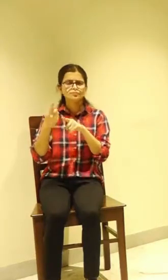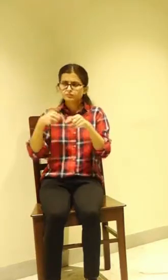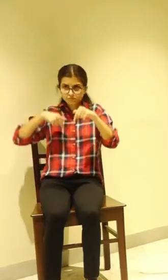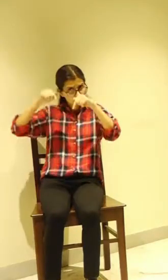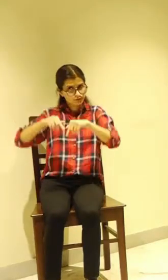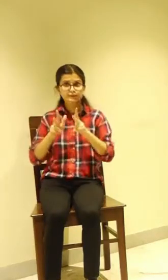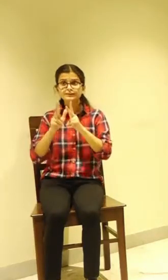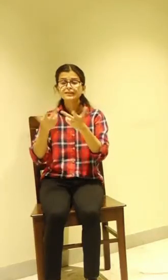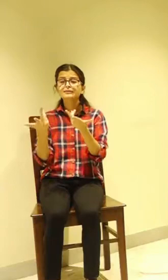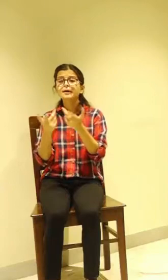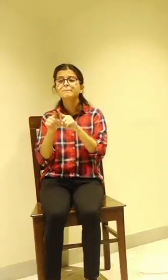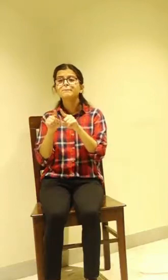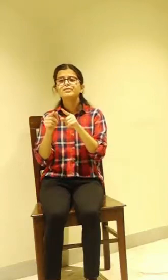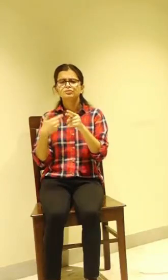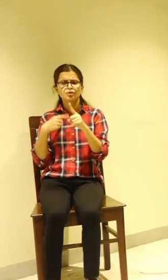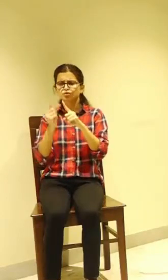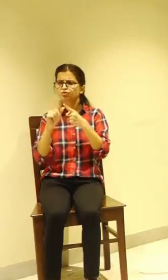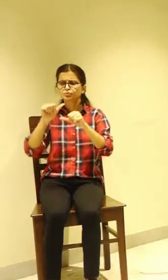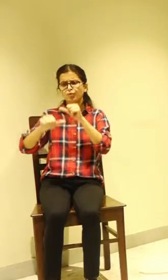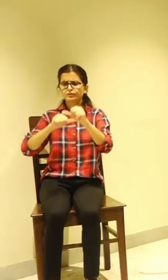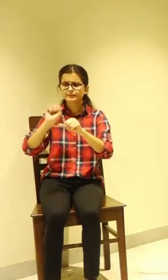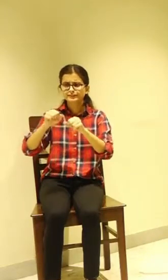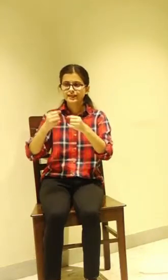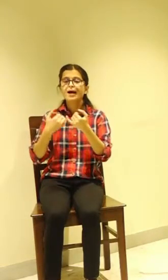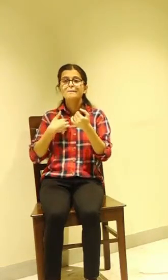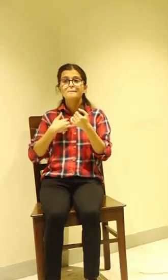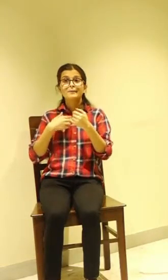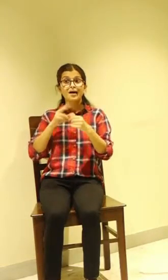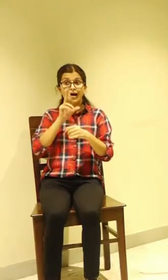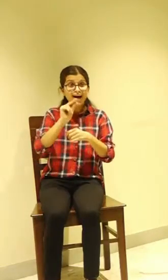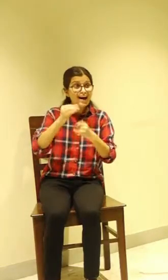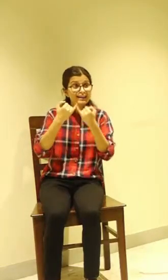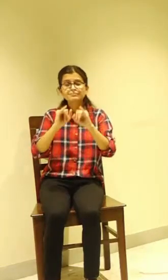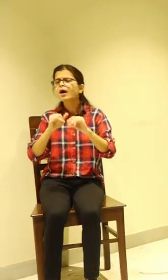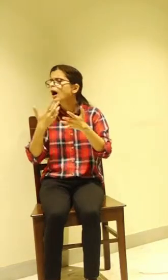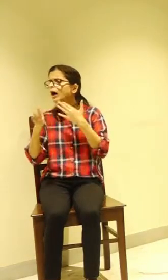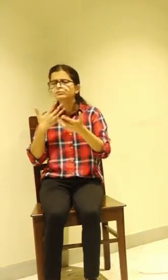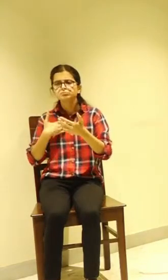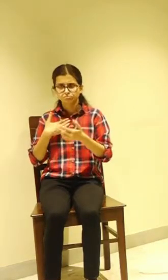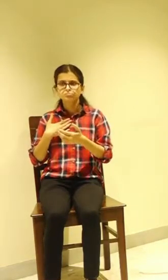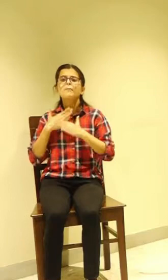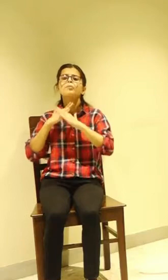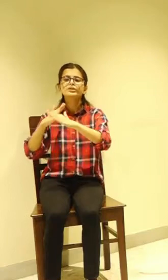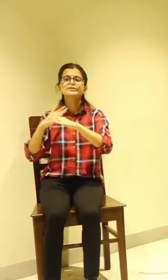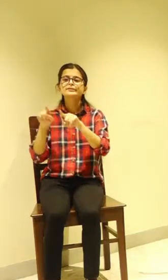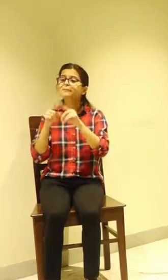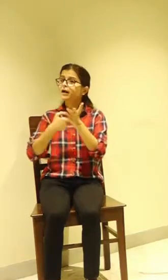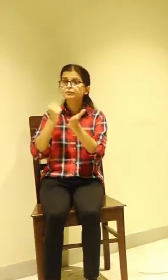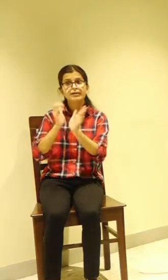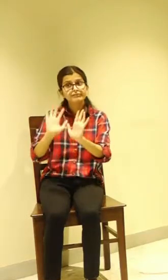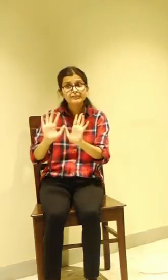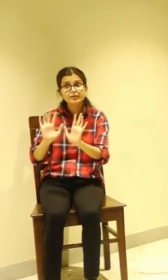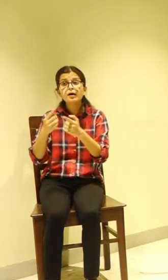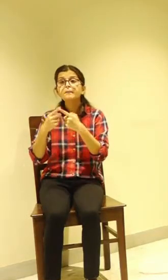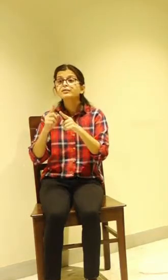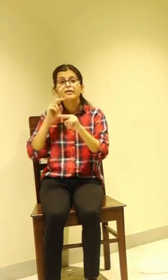today we have due process protection for the freedom of speech. And that became important because if you